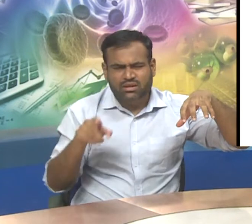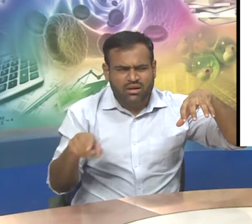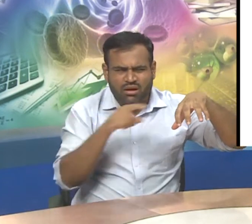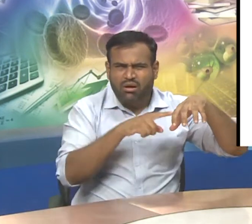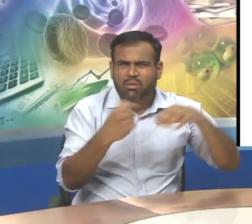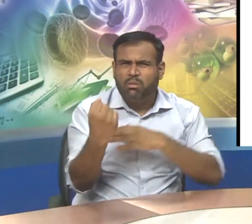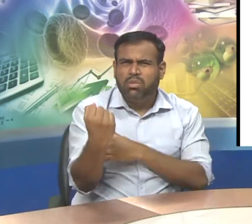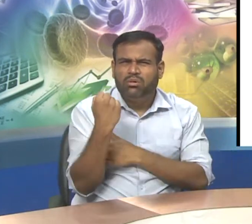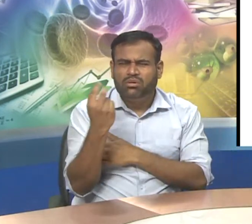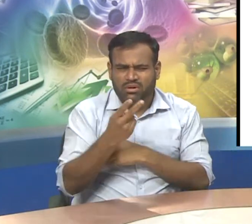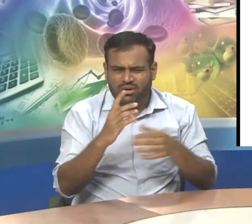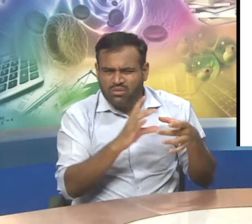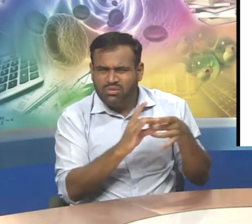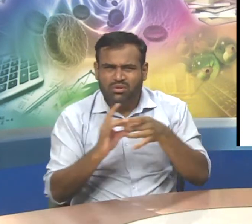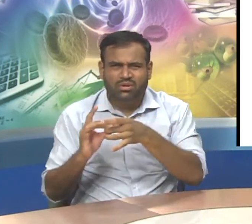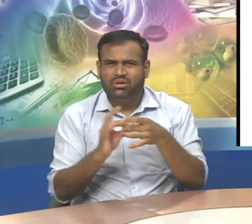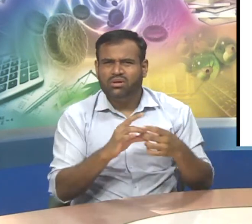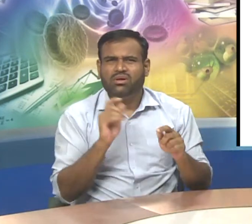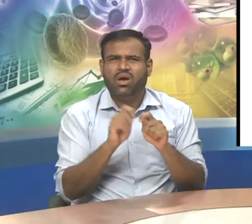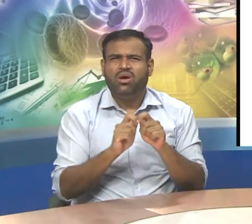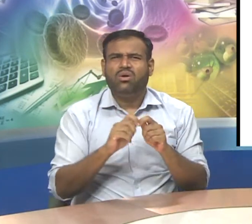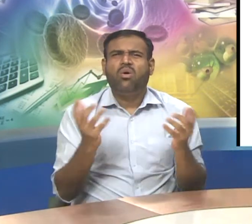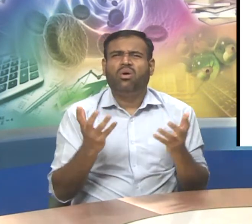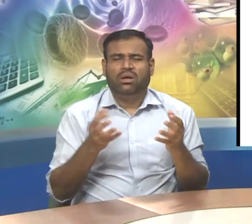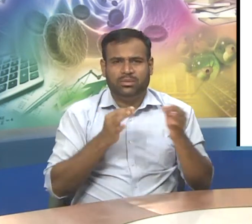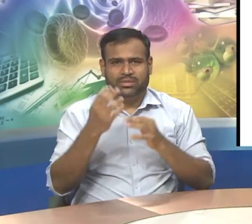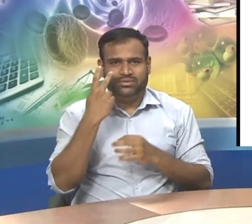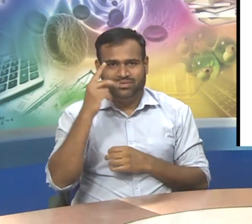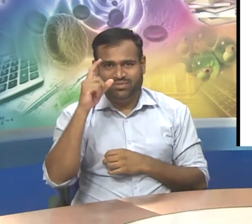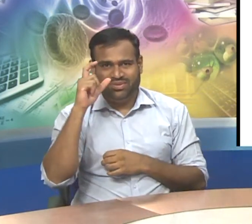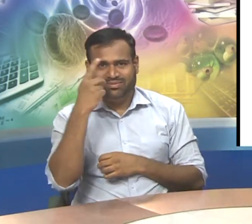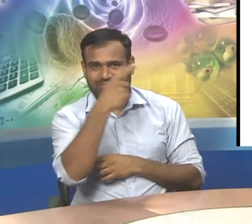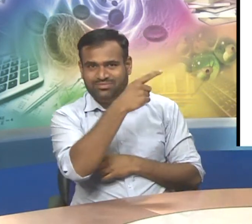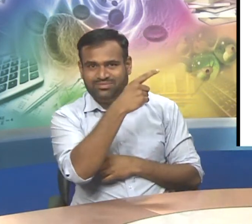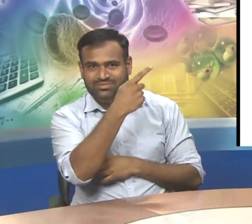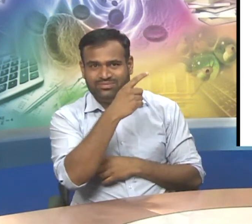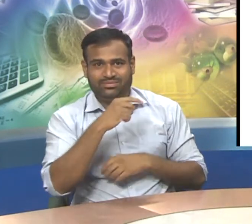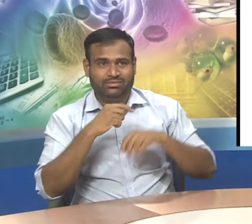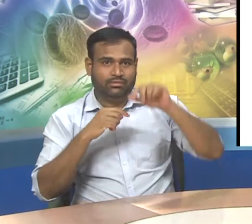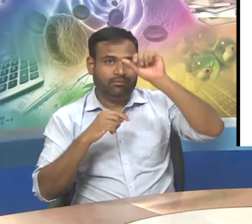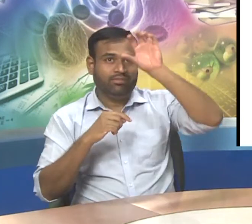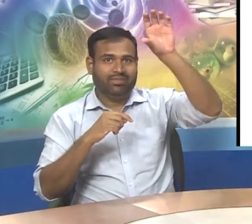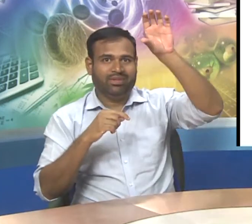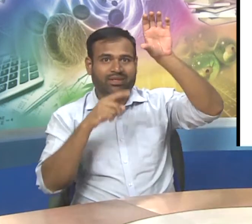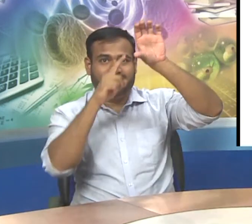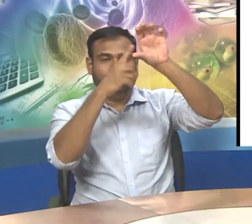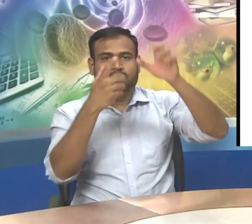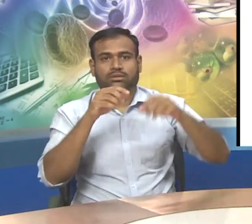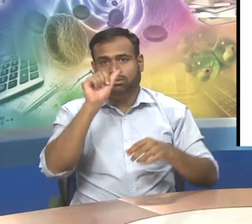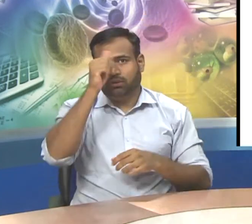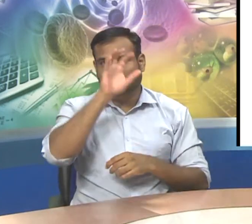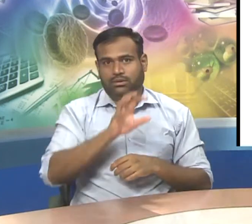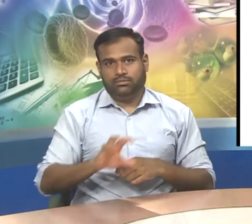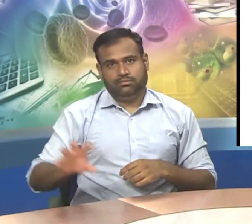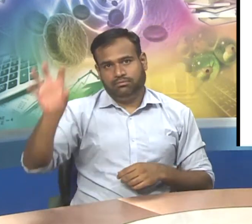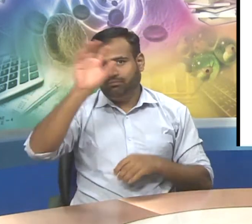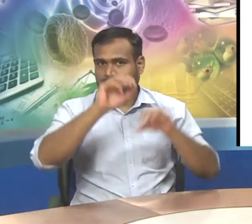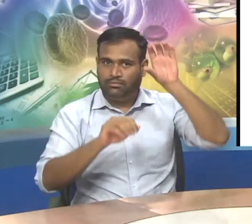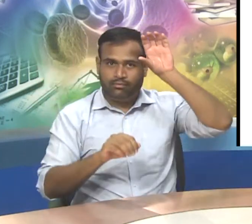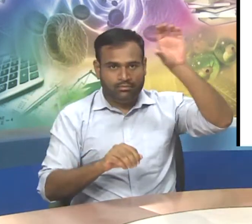We know that governor is the head of the state and he is the representative of the union government. So